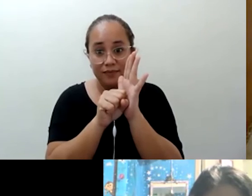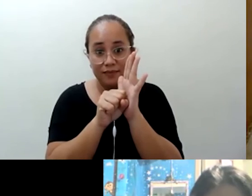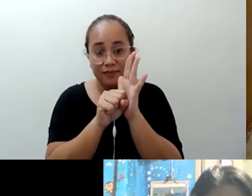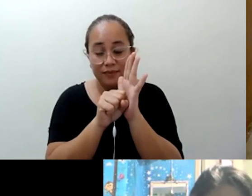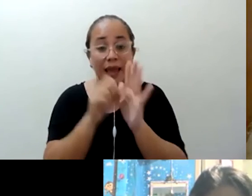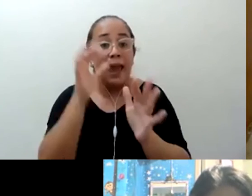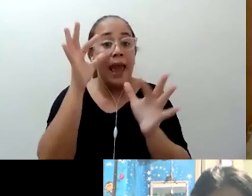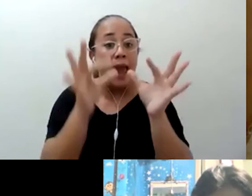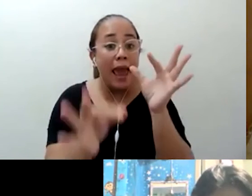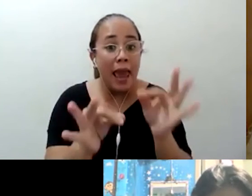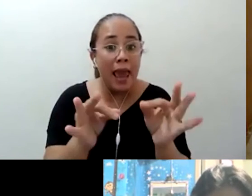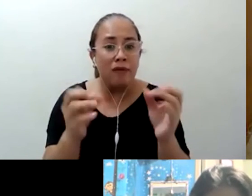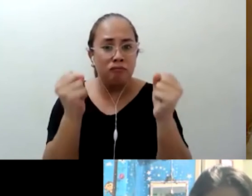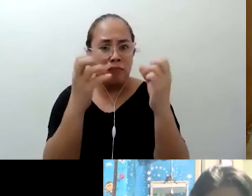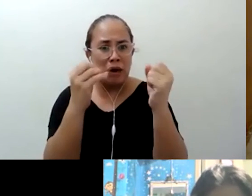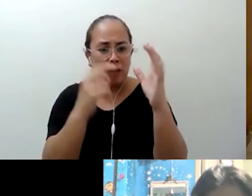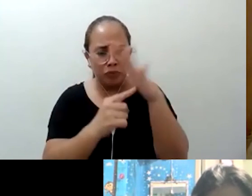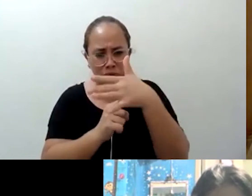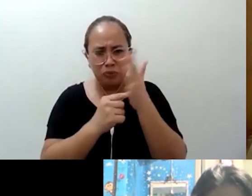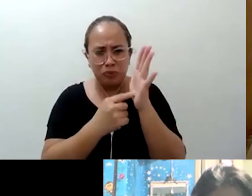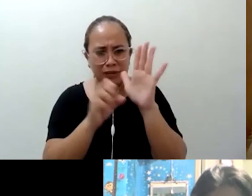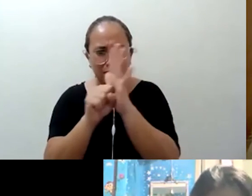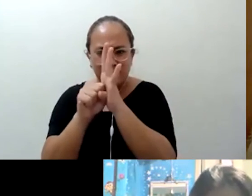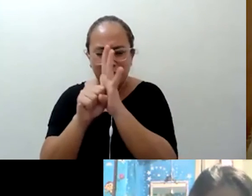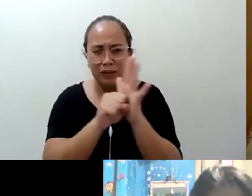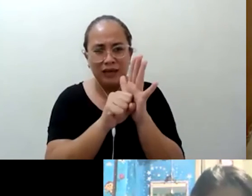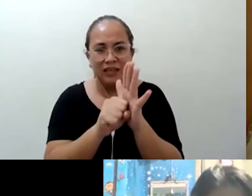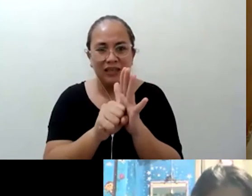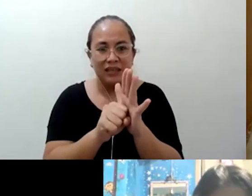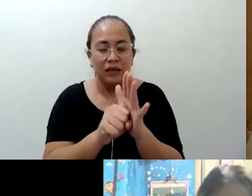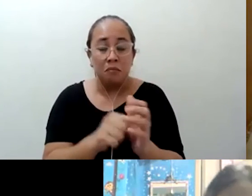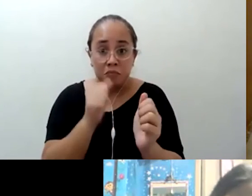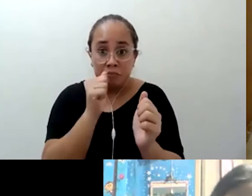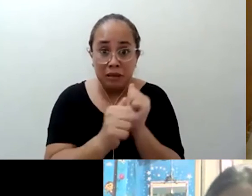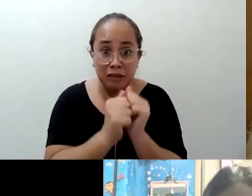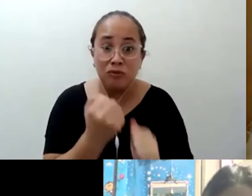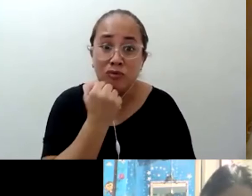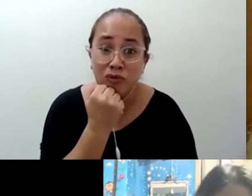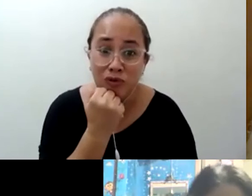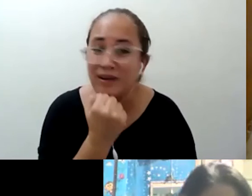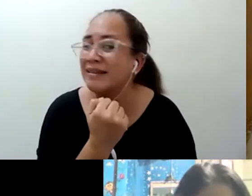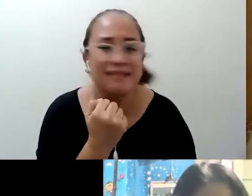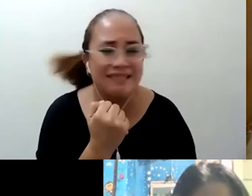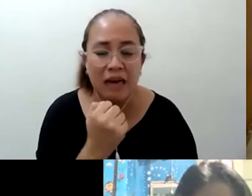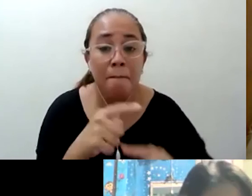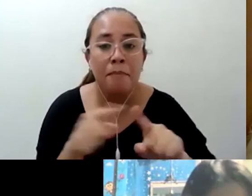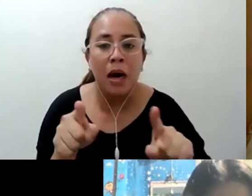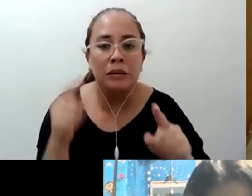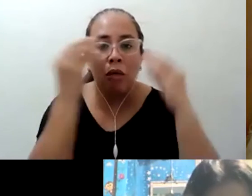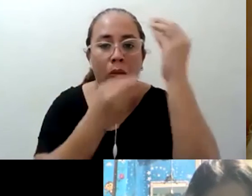If you put in too many orientation symbols, you are not wrong, but it's going to confuse the reader.